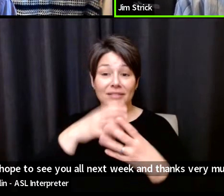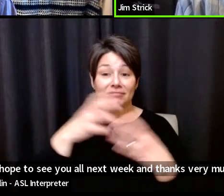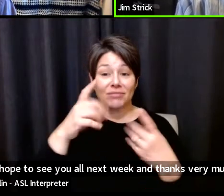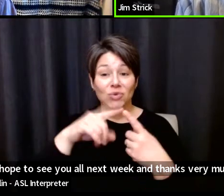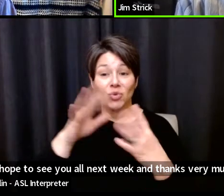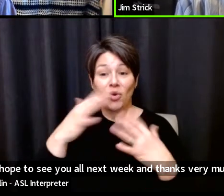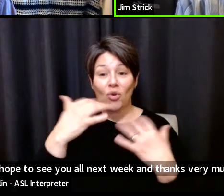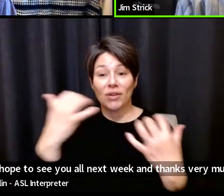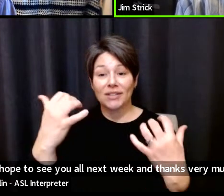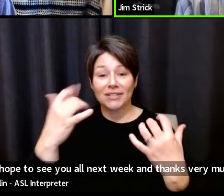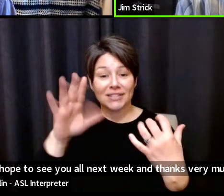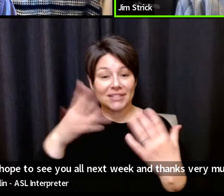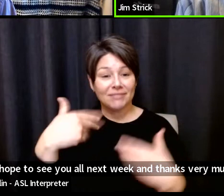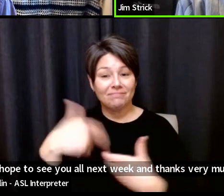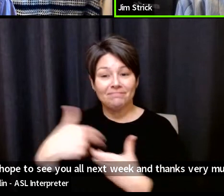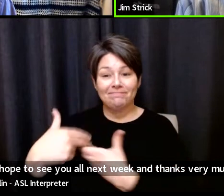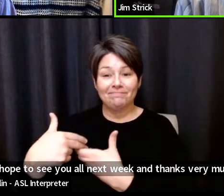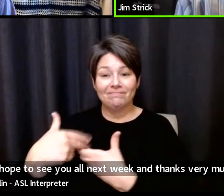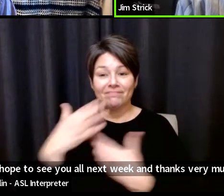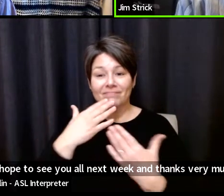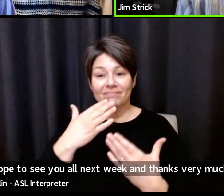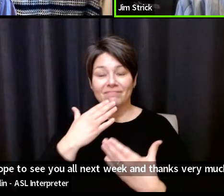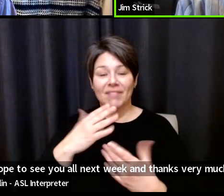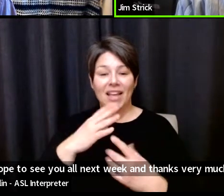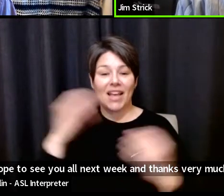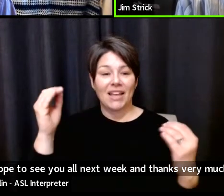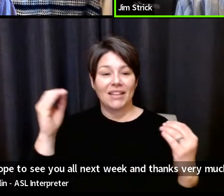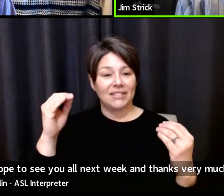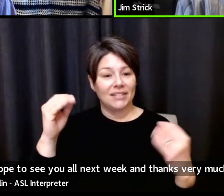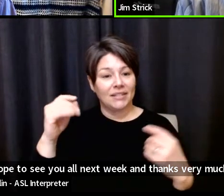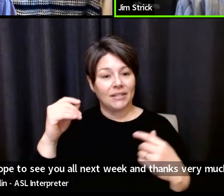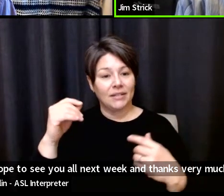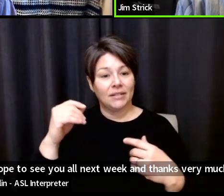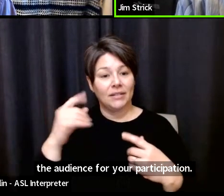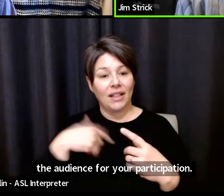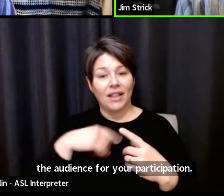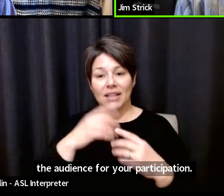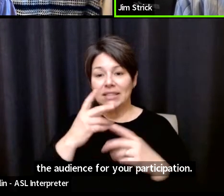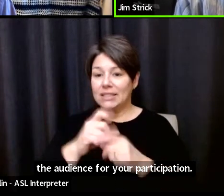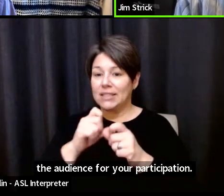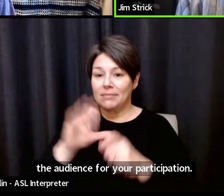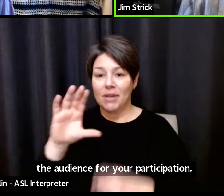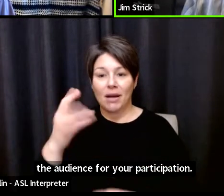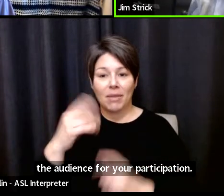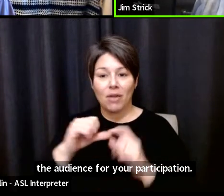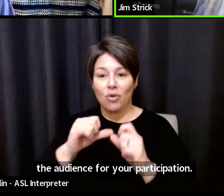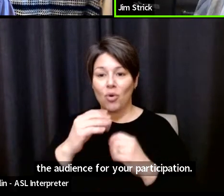audience for your participation. And let's keep Common Hour going.